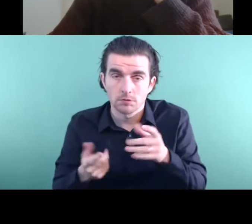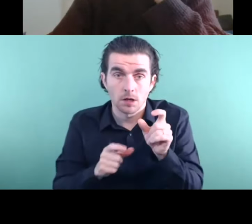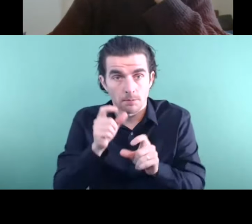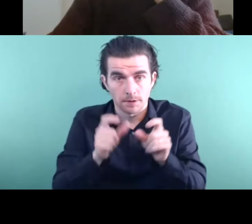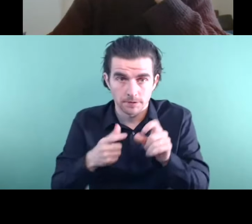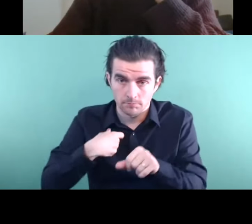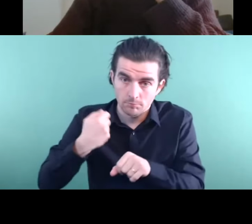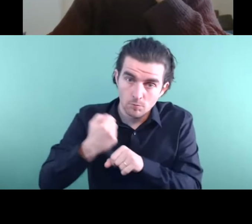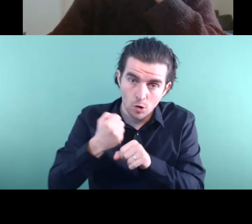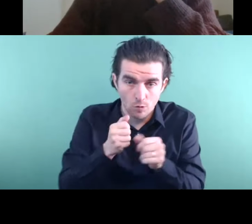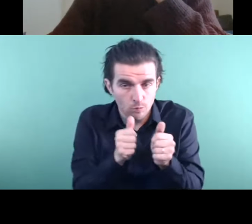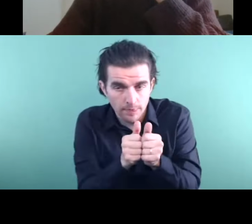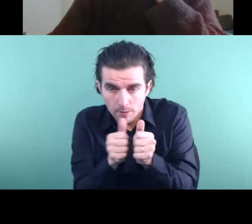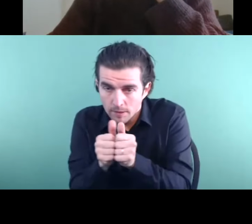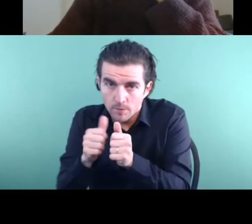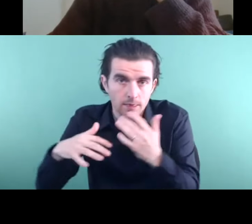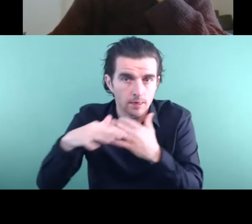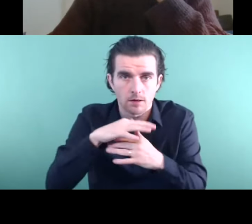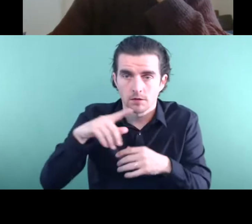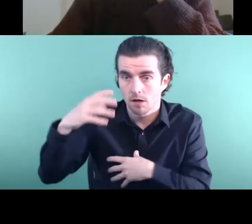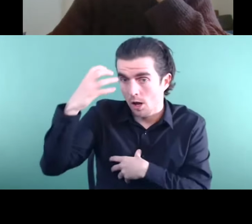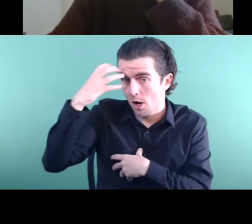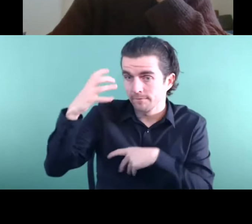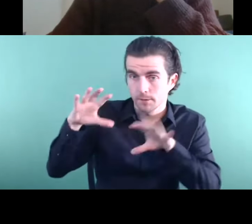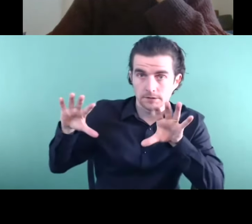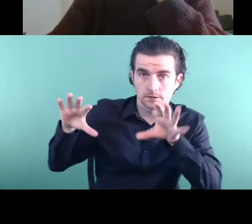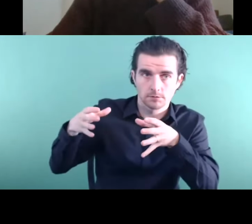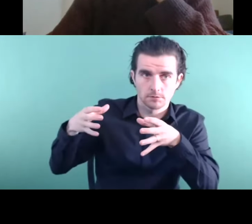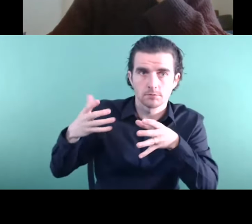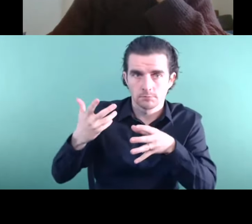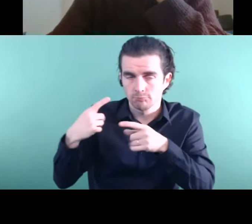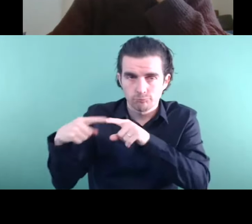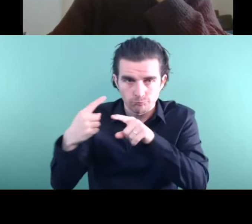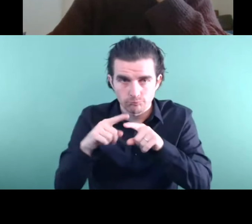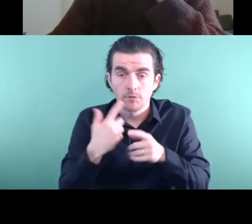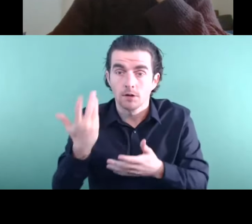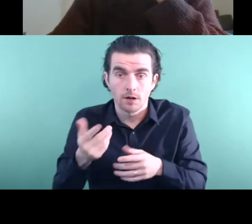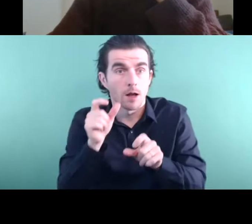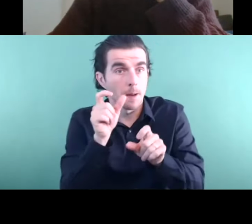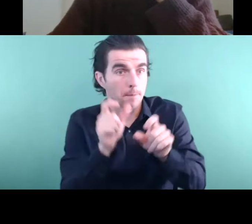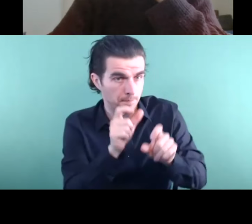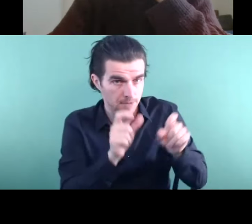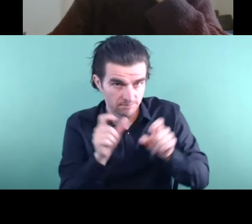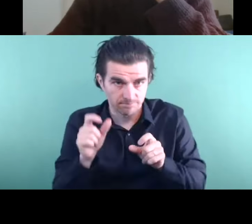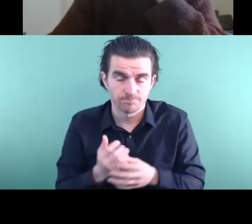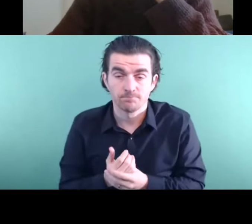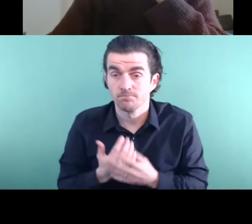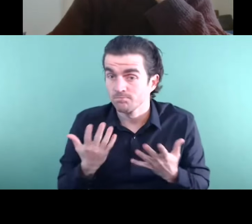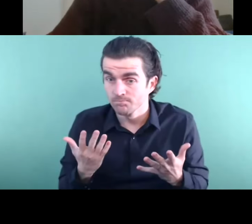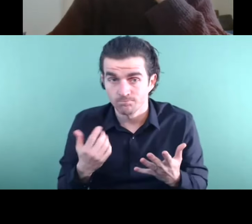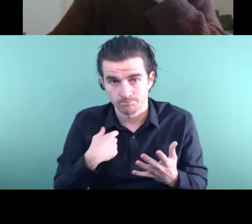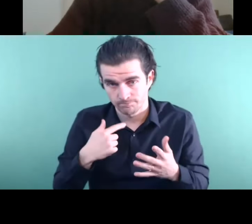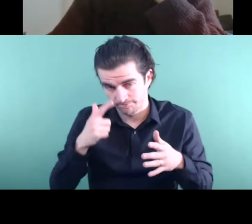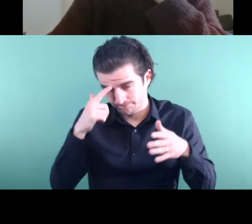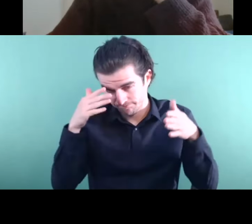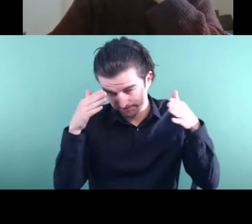then people. So as I said, focus on the people in the institutions, not the institutions themselves. But do